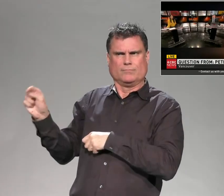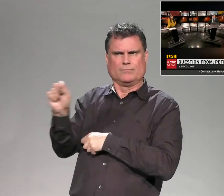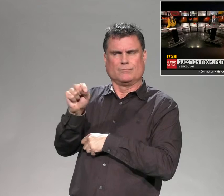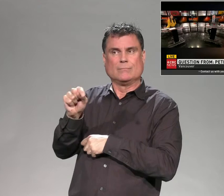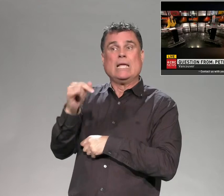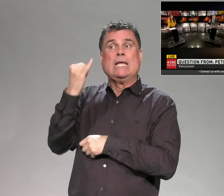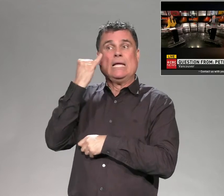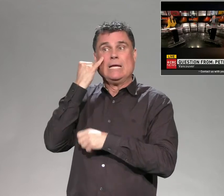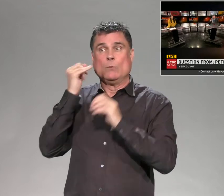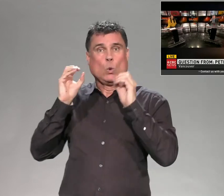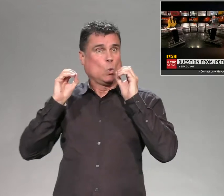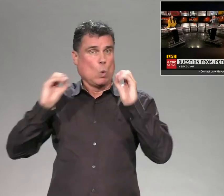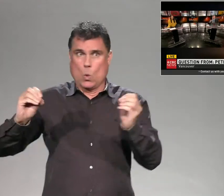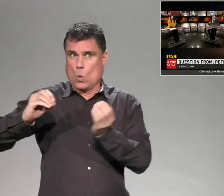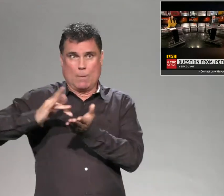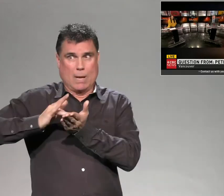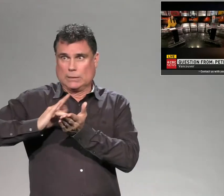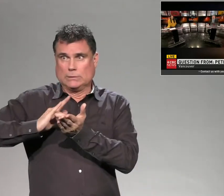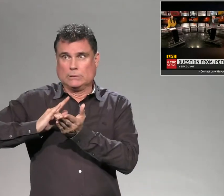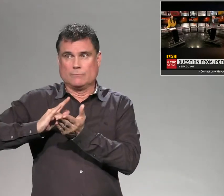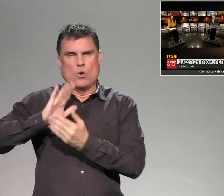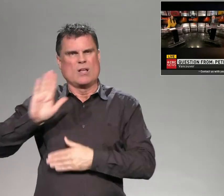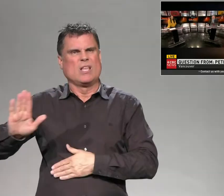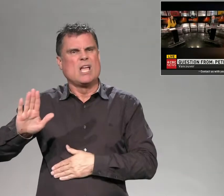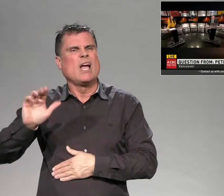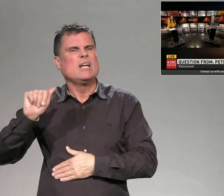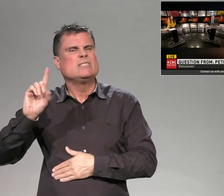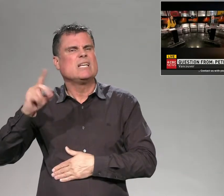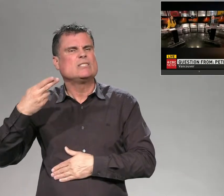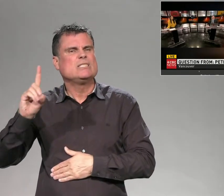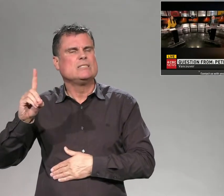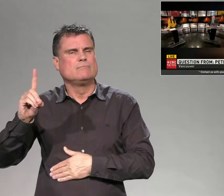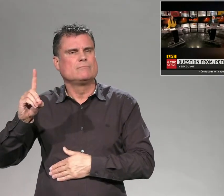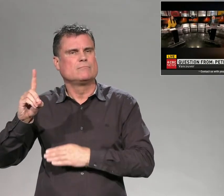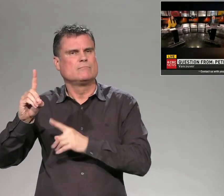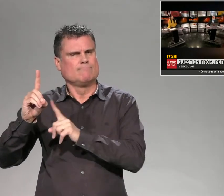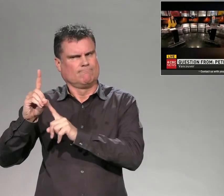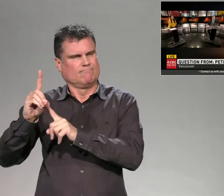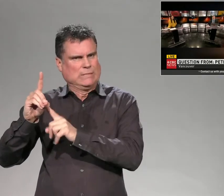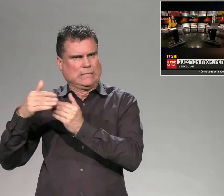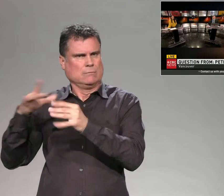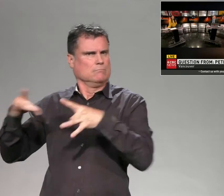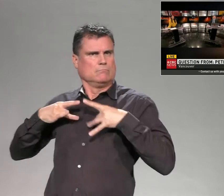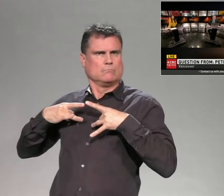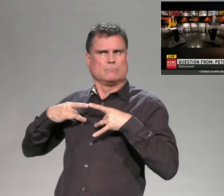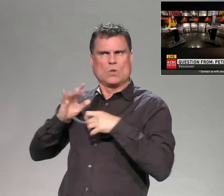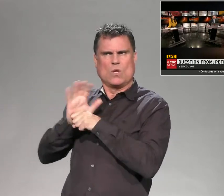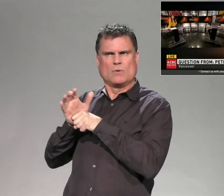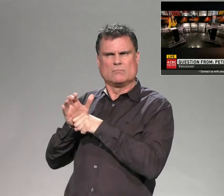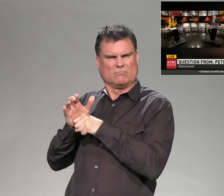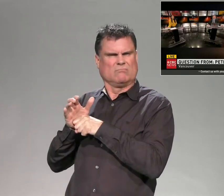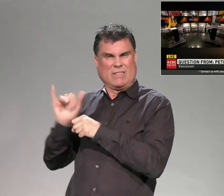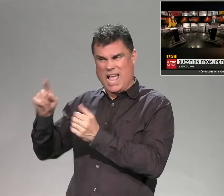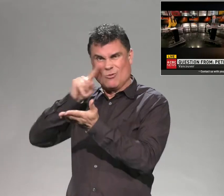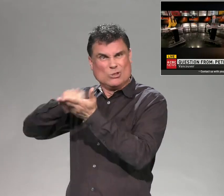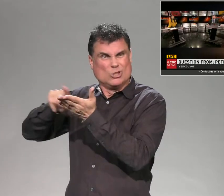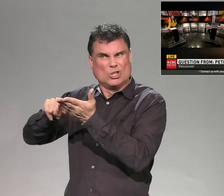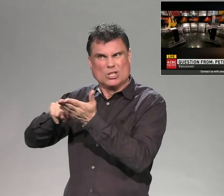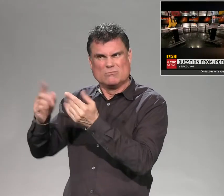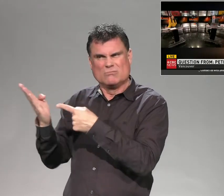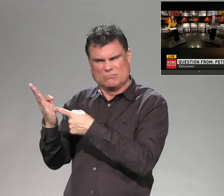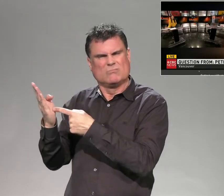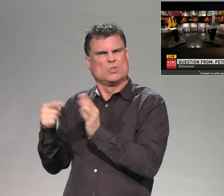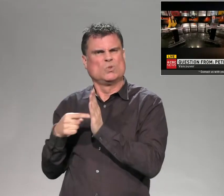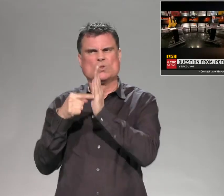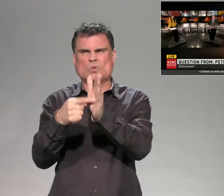ADD kids and ADD adults, especially when there was a separate sub-study showing that 5 to 20-year-olds